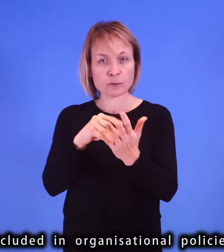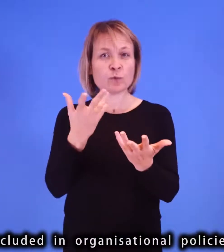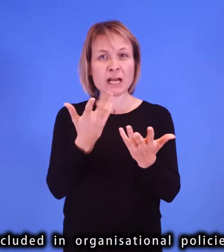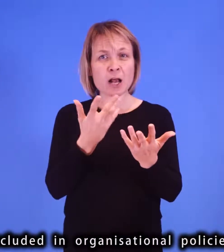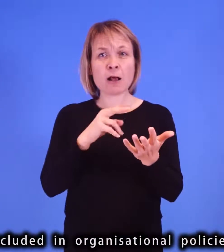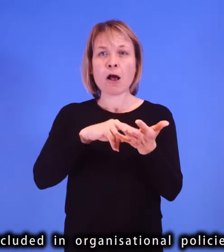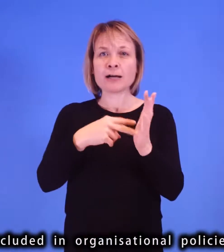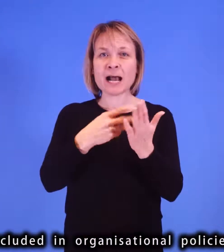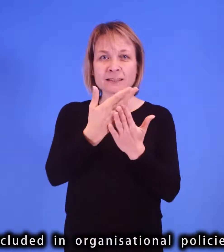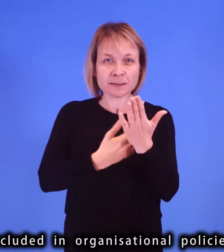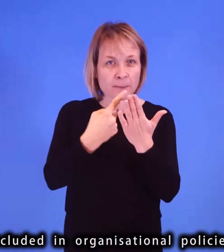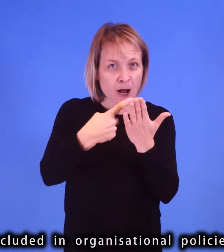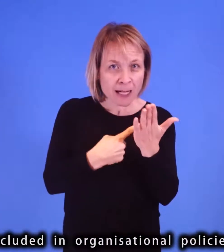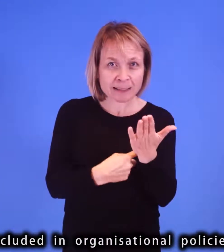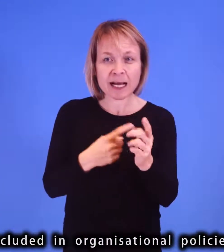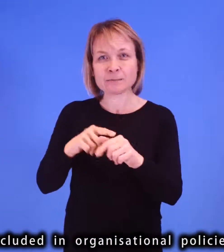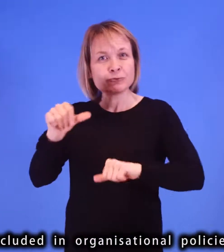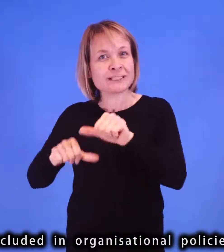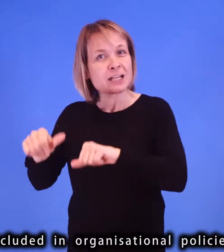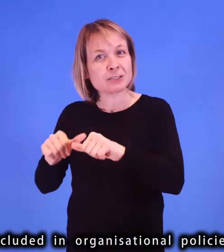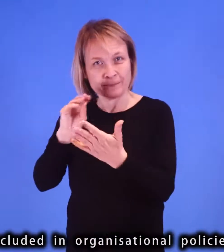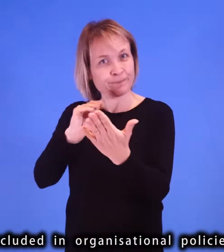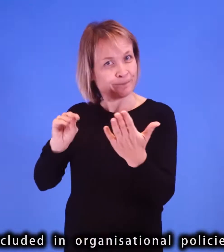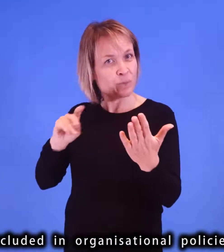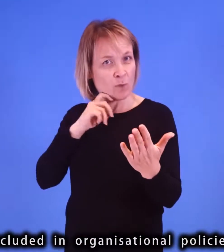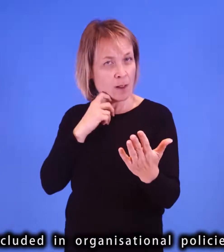to be included in organisational policies and procedures.